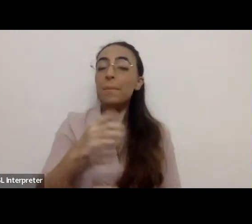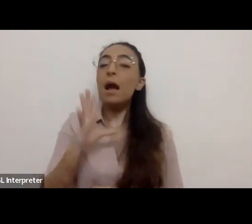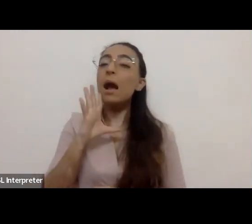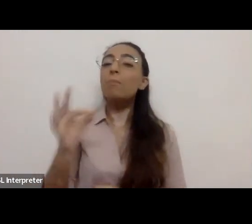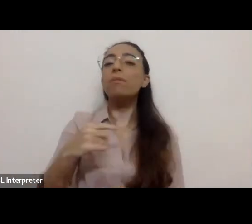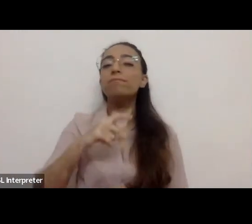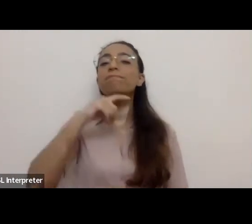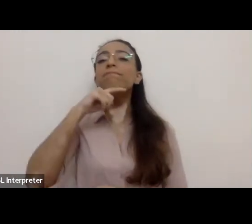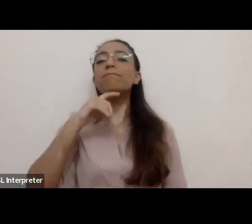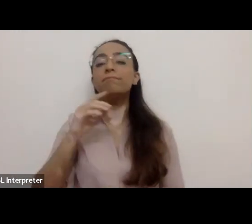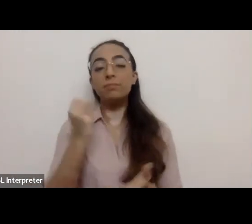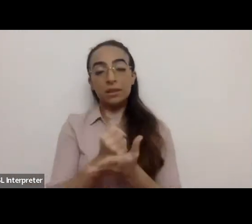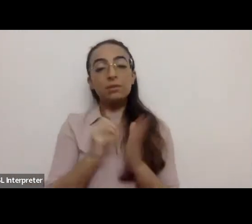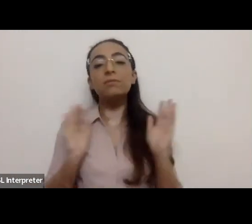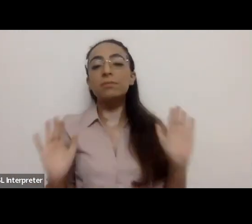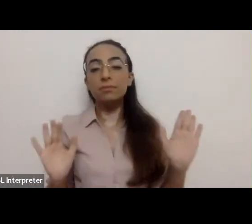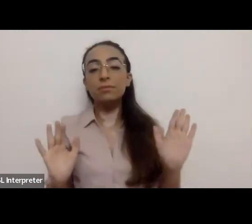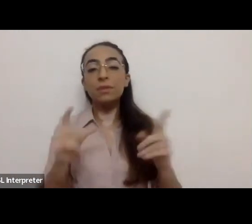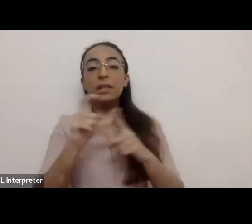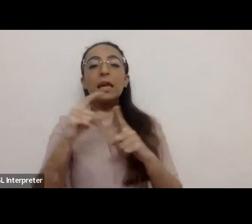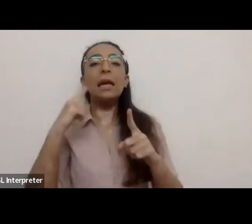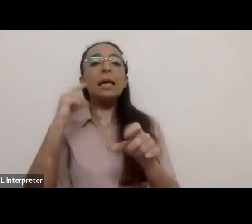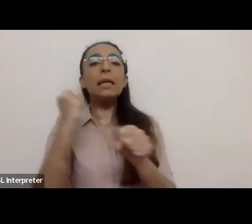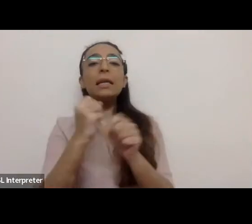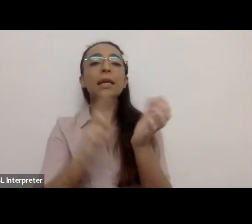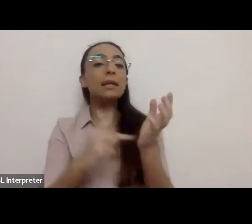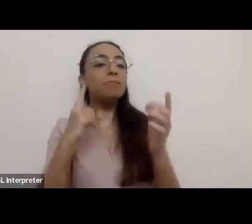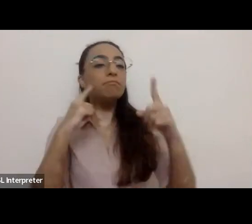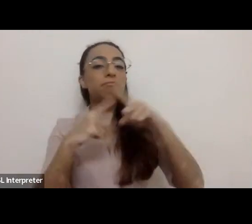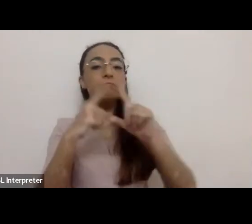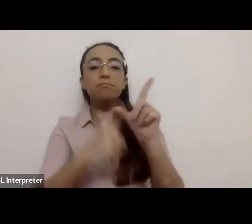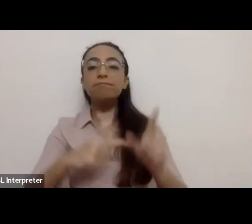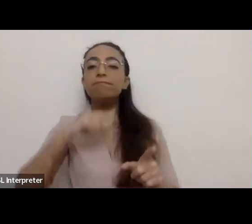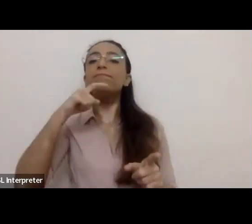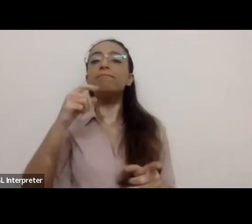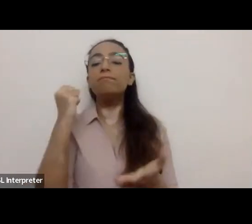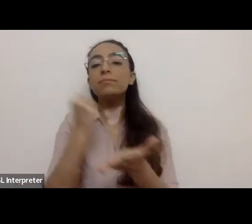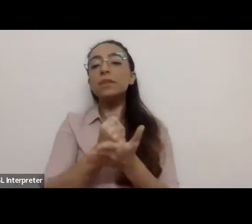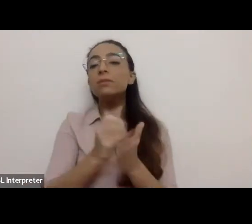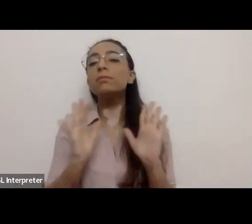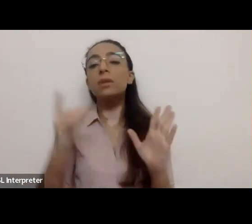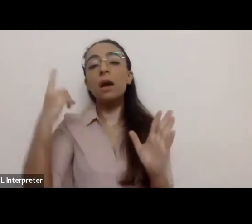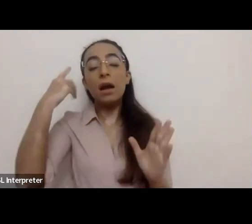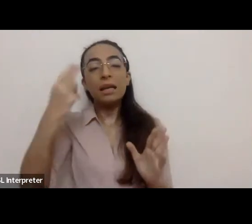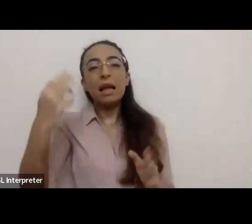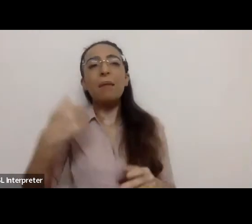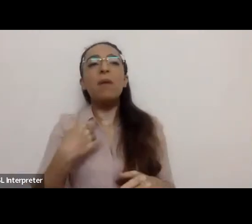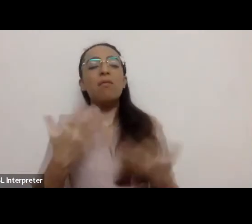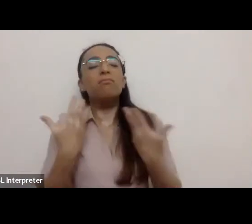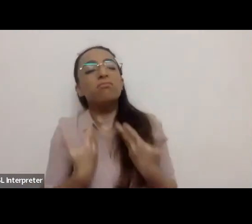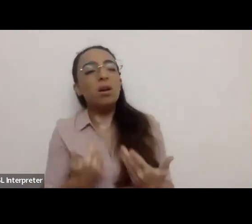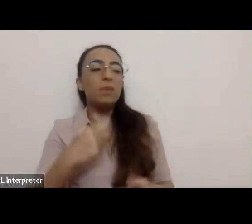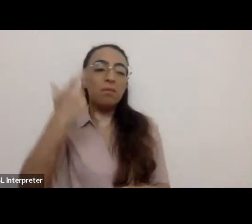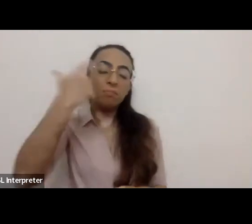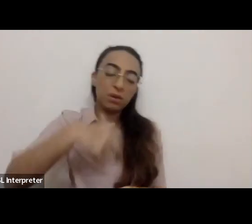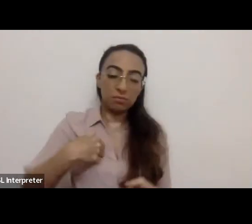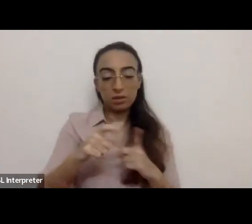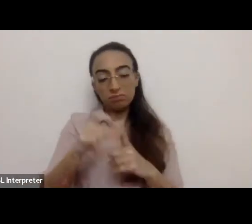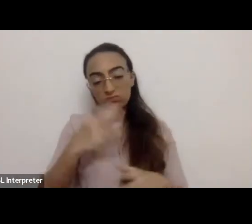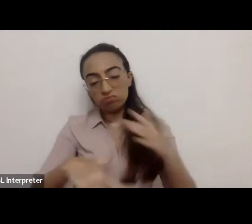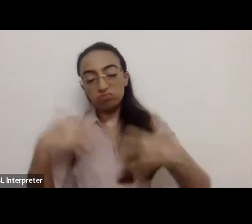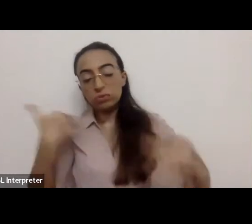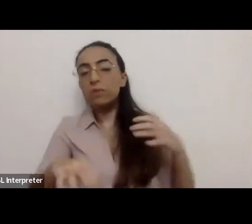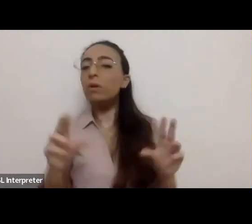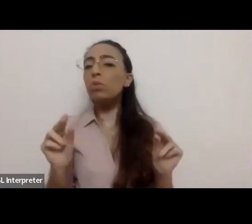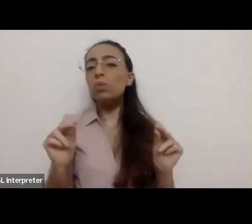restore, not because they are helpless, but because they deserve it as much as any other human on this earth.